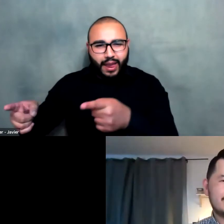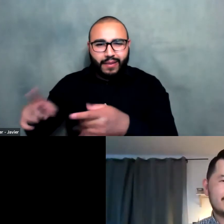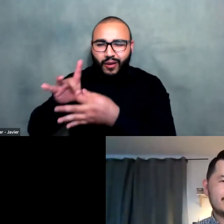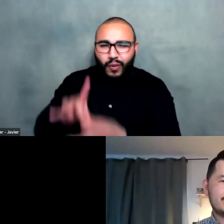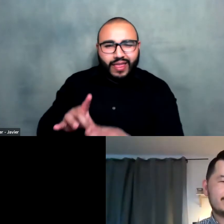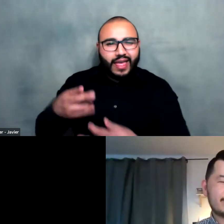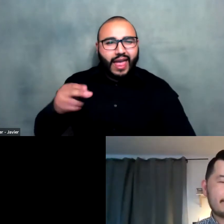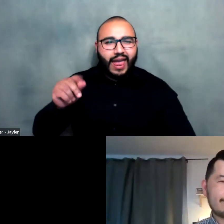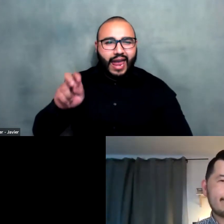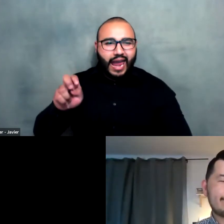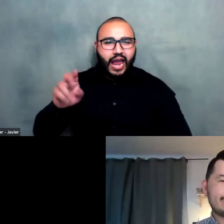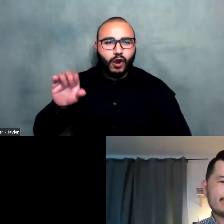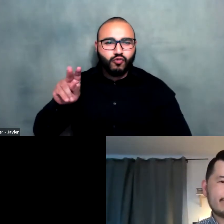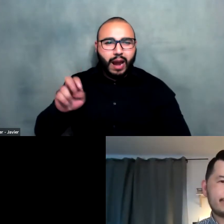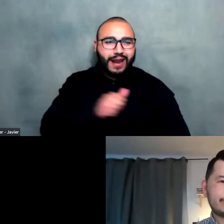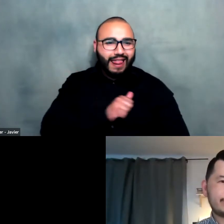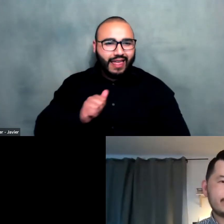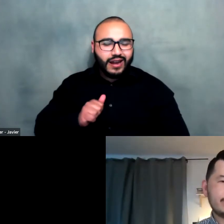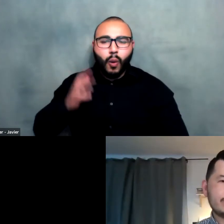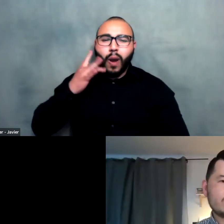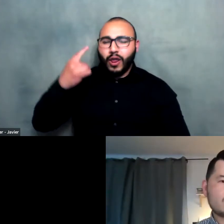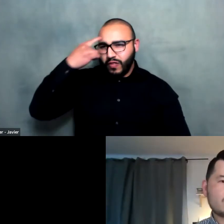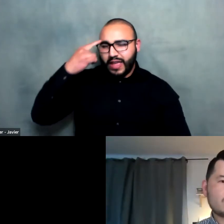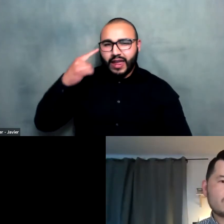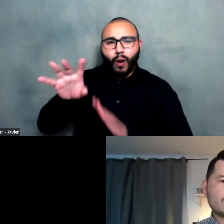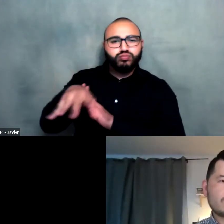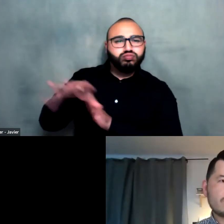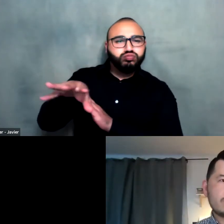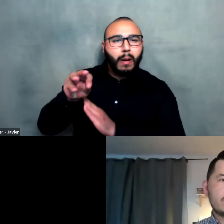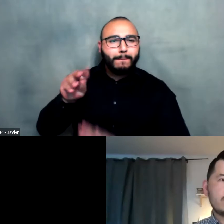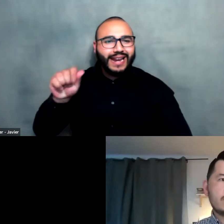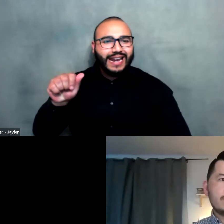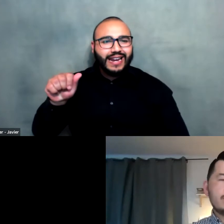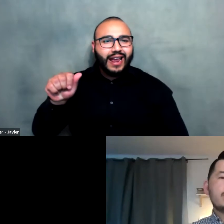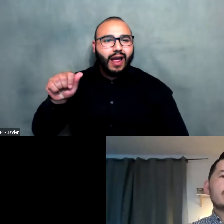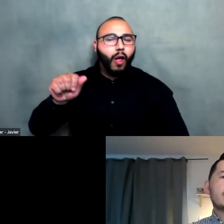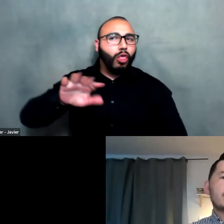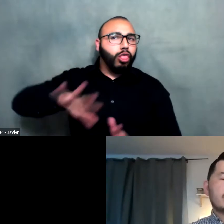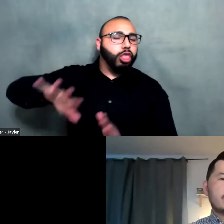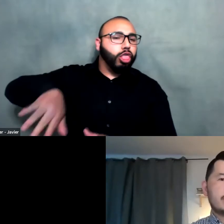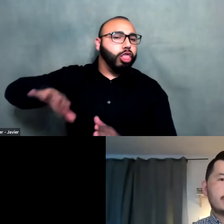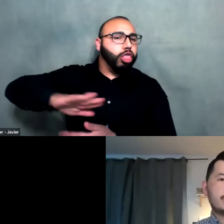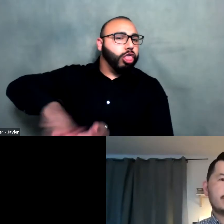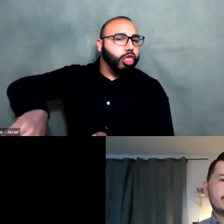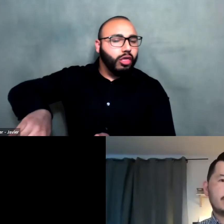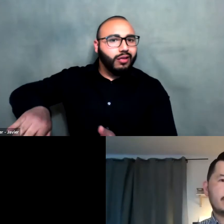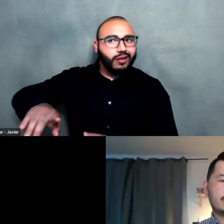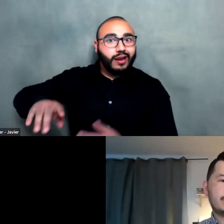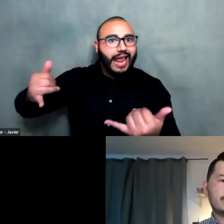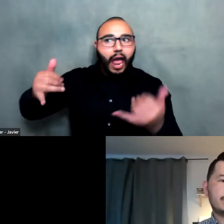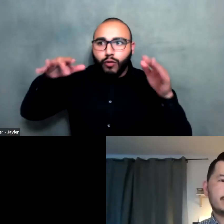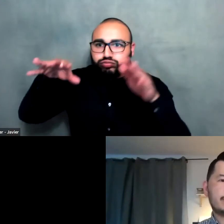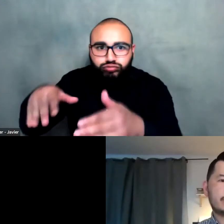hate crimes in Atlanta, why do you think it's taken the media so long to pay attention to the rise of anti-Asian hate crimes